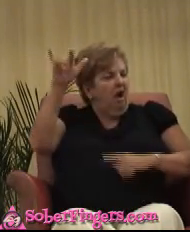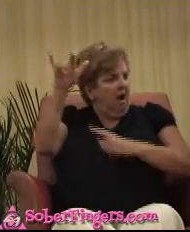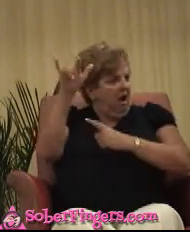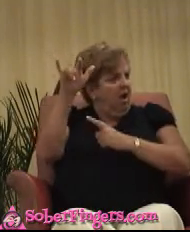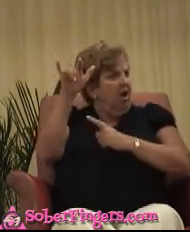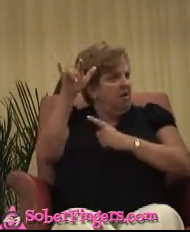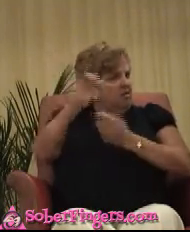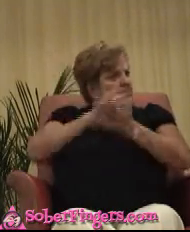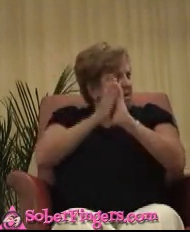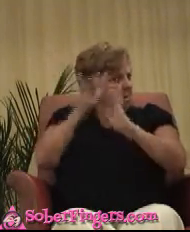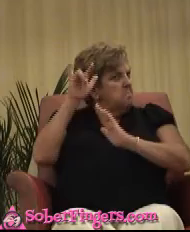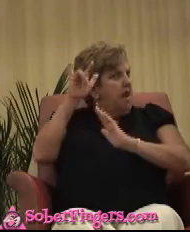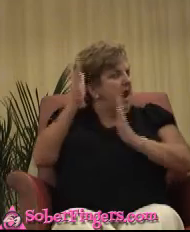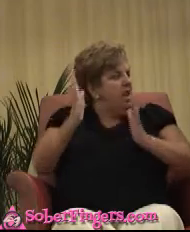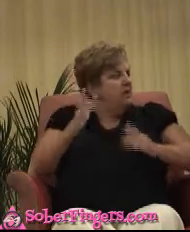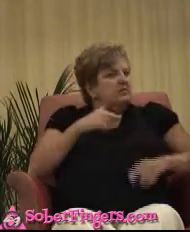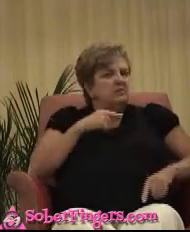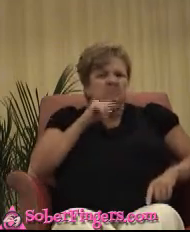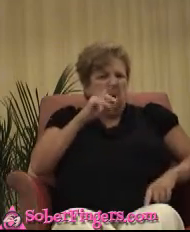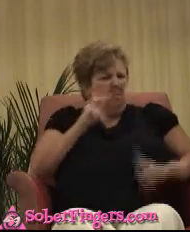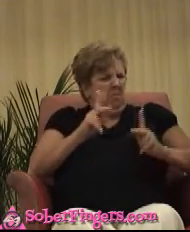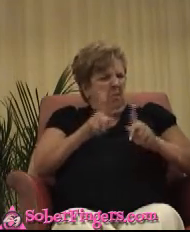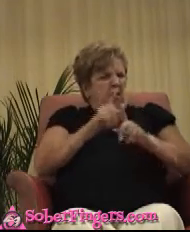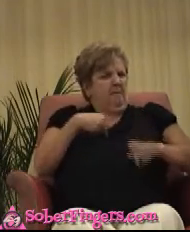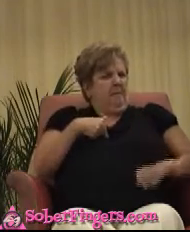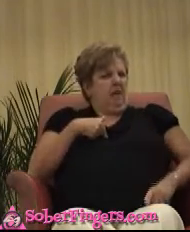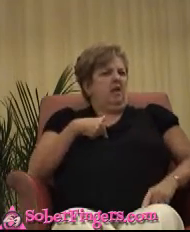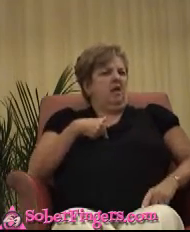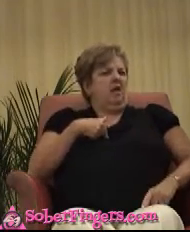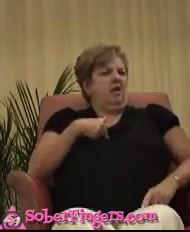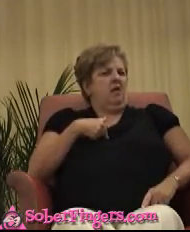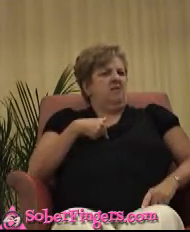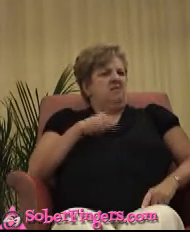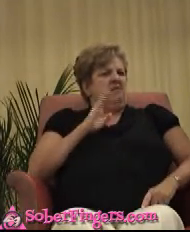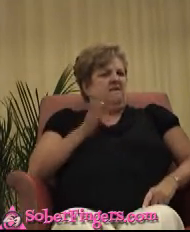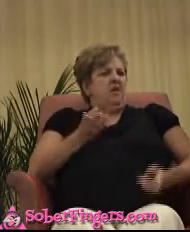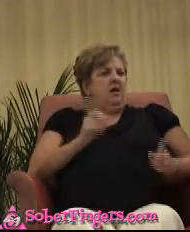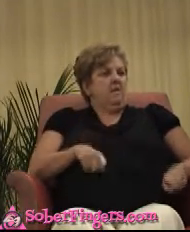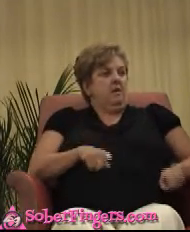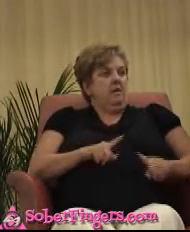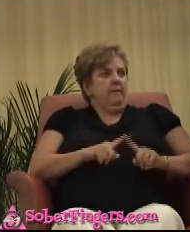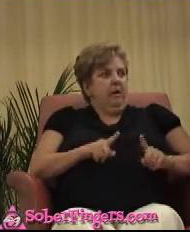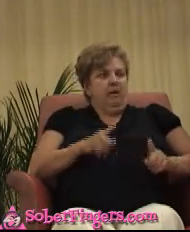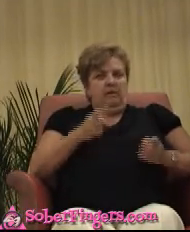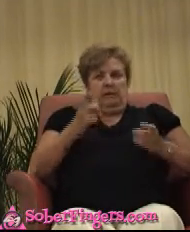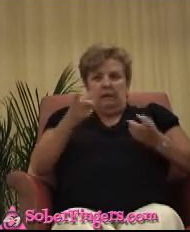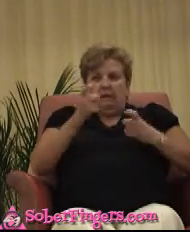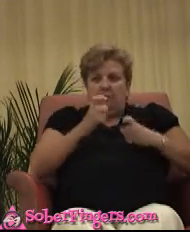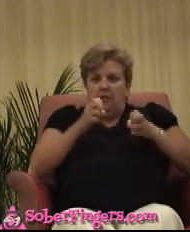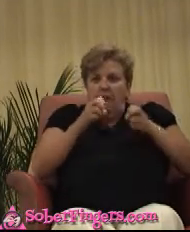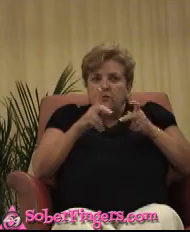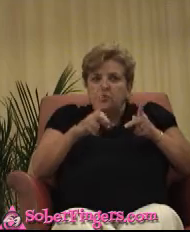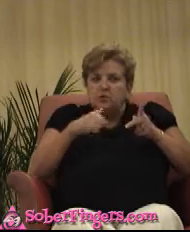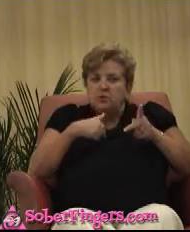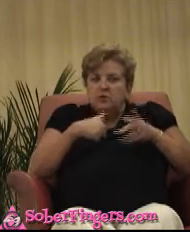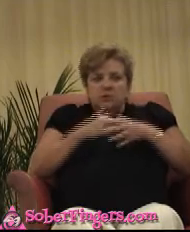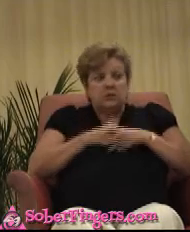pilots, not people like me. But he's laying an opportunity here in front of me. So I went and I took the